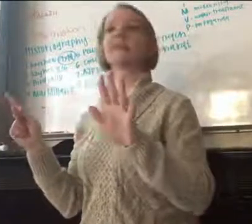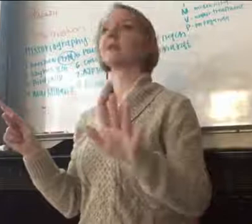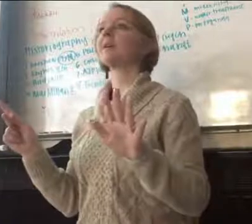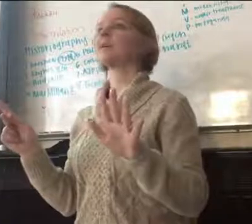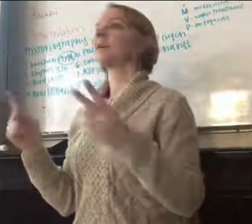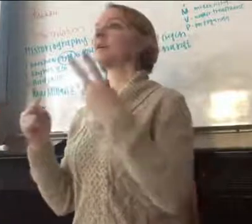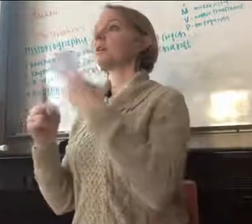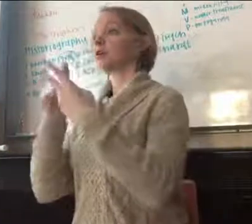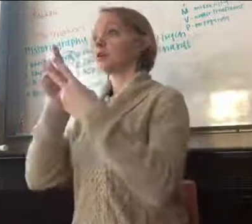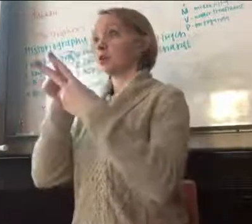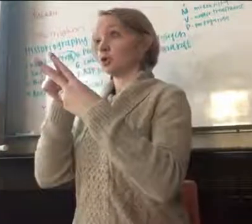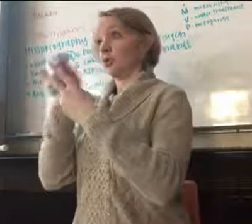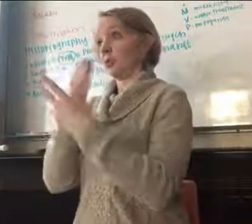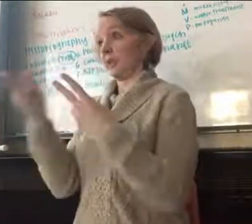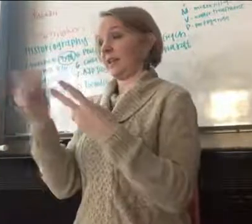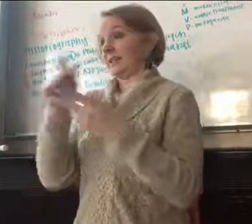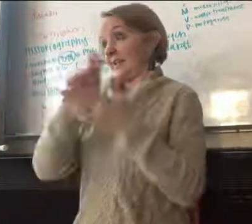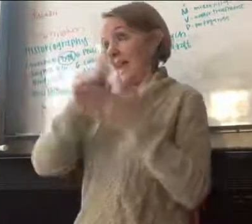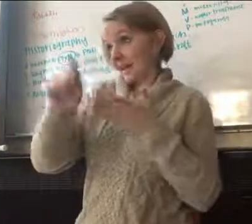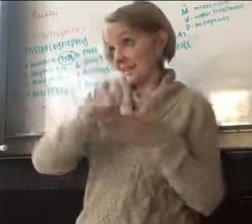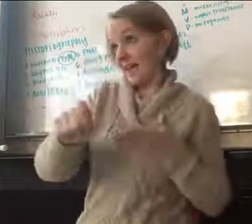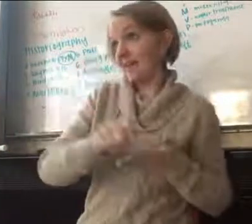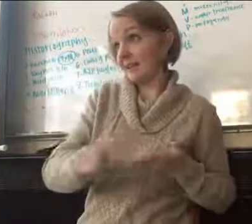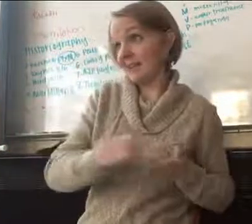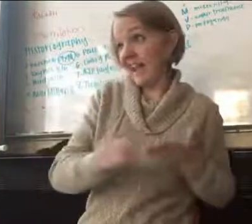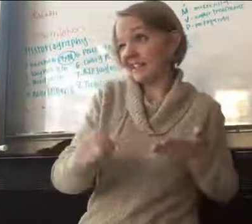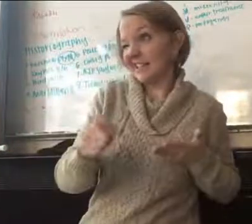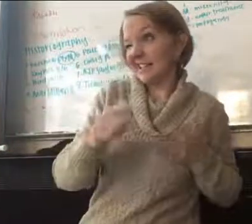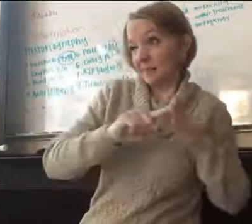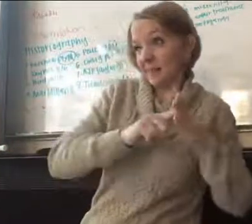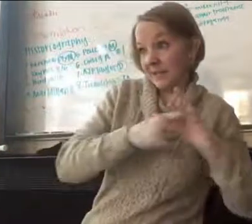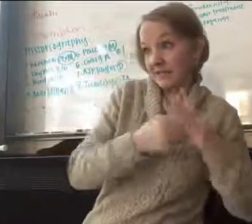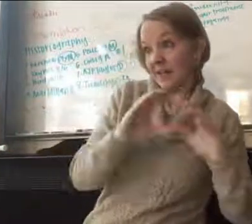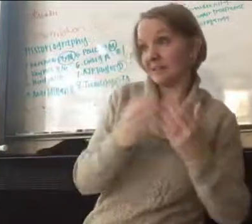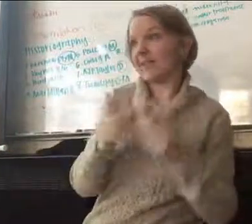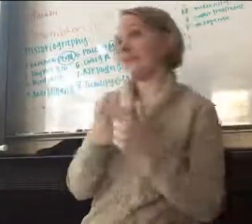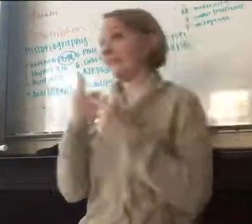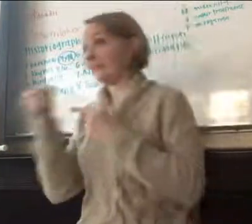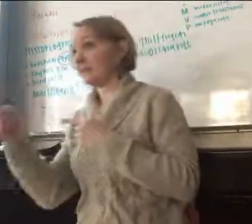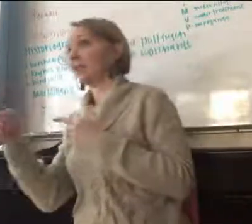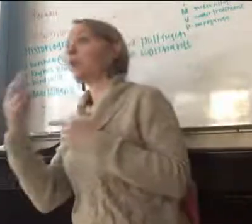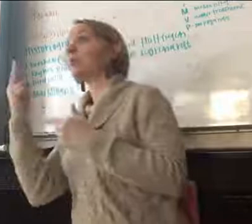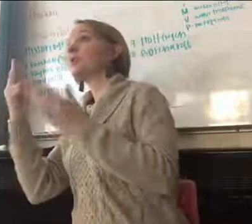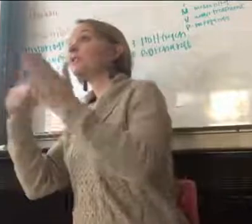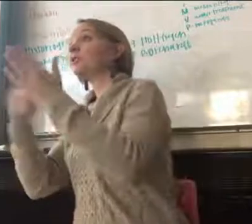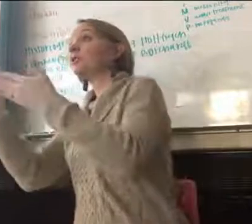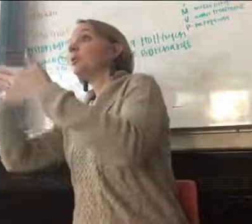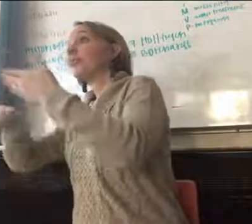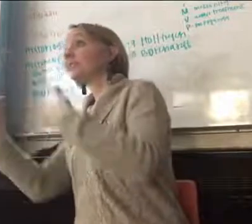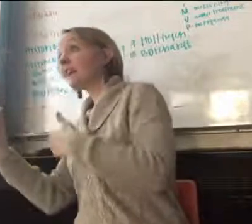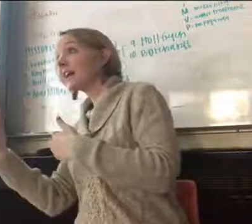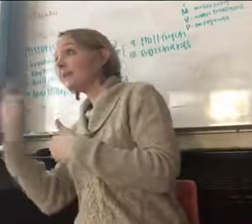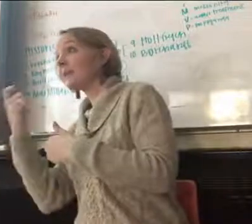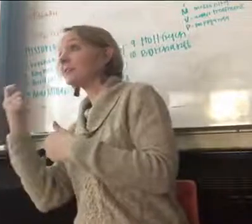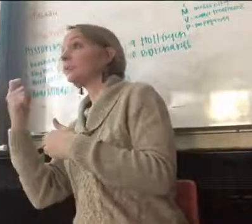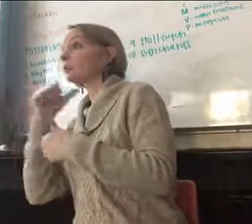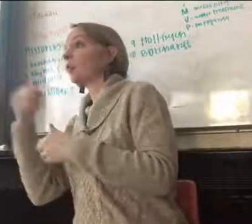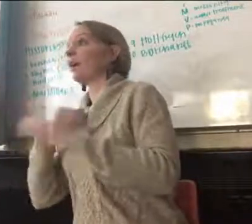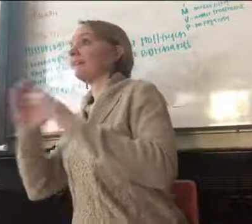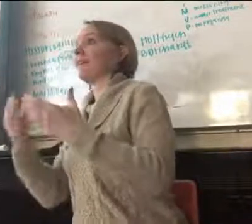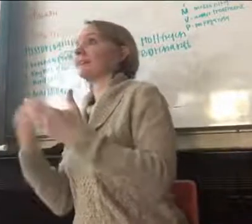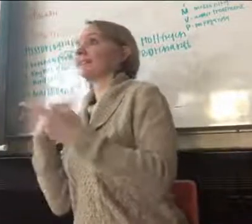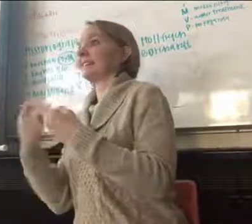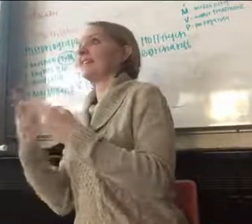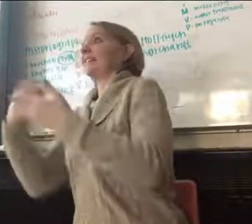There's 2 things. There's the essay. This is the DBQ. The only reason it's due next Friday for you guys is simply because you don't have class with me